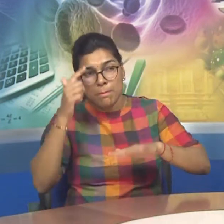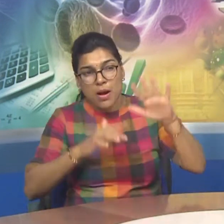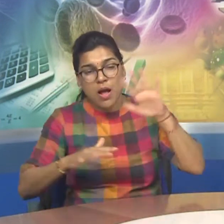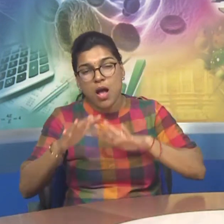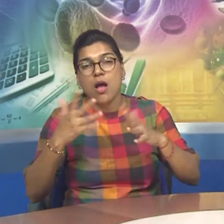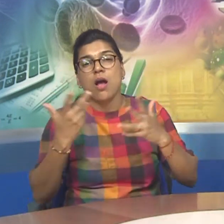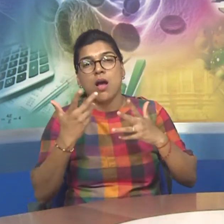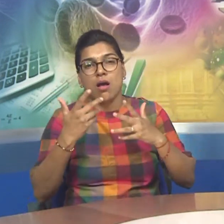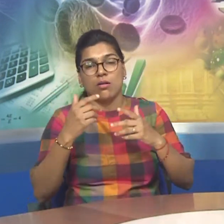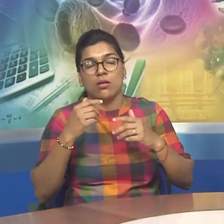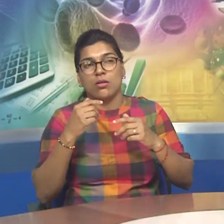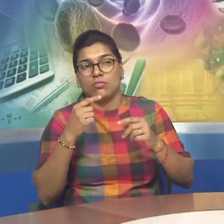ambitions,